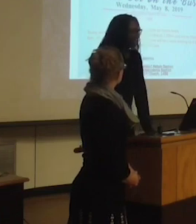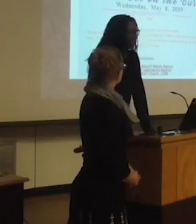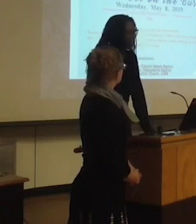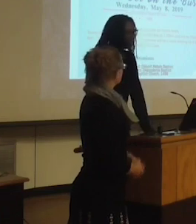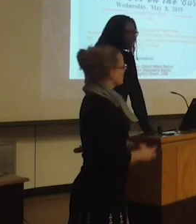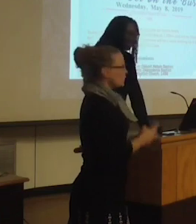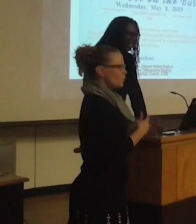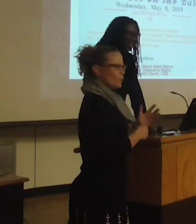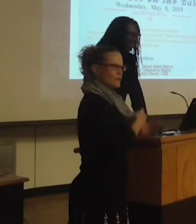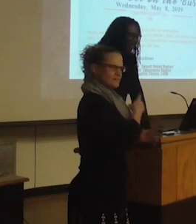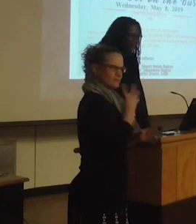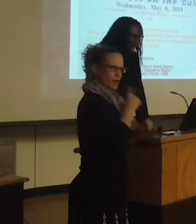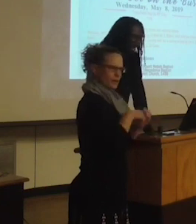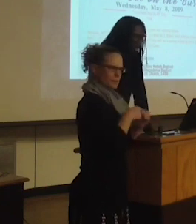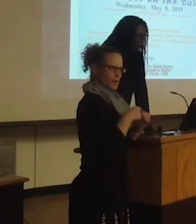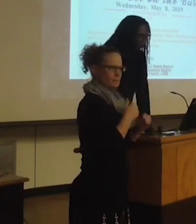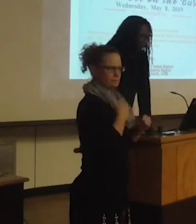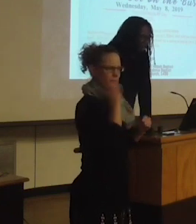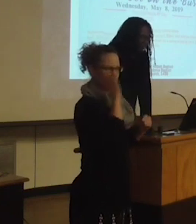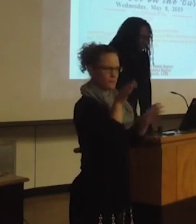What's he talking about? I'll tell you.